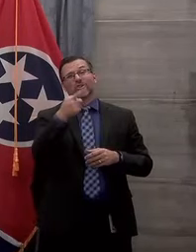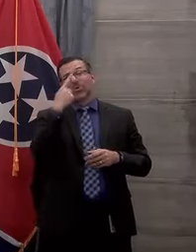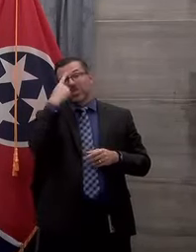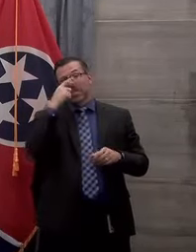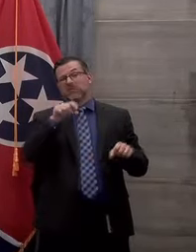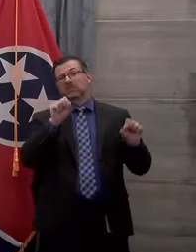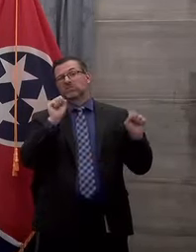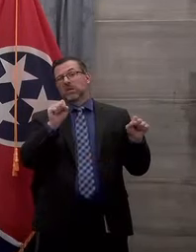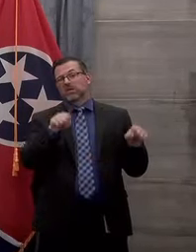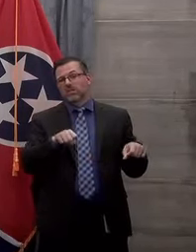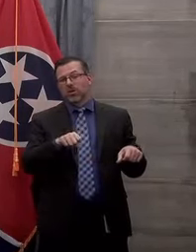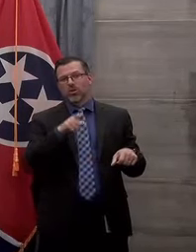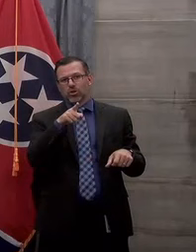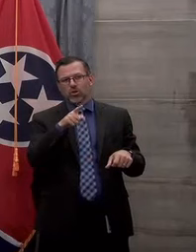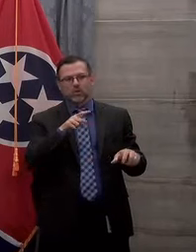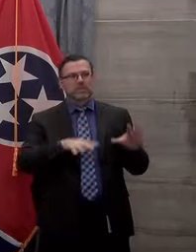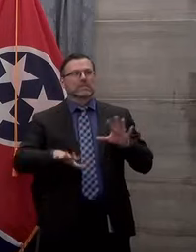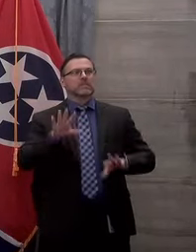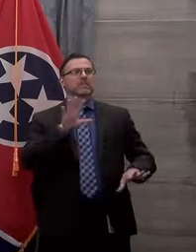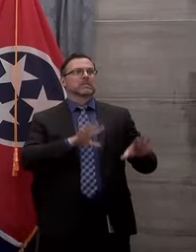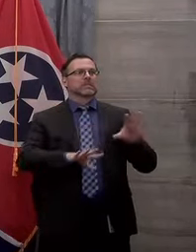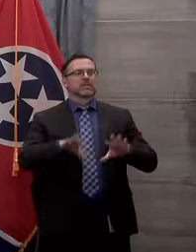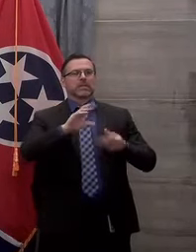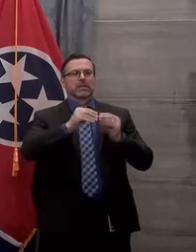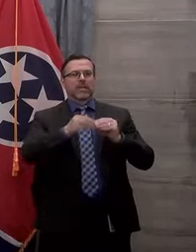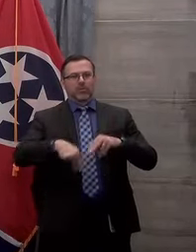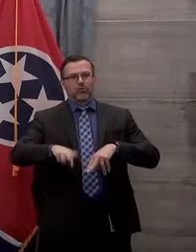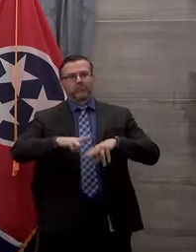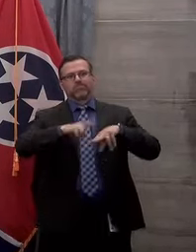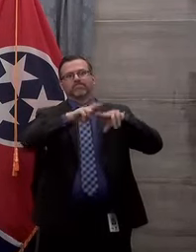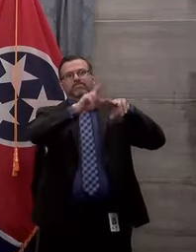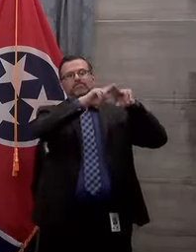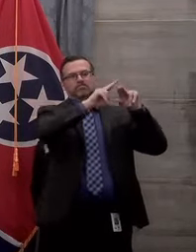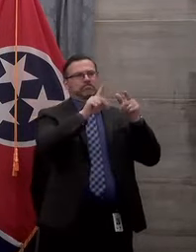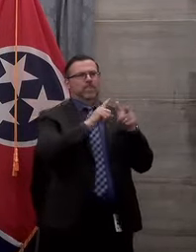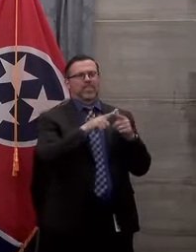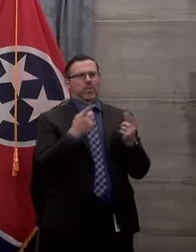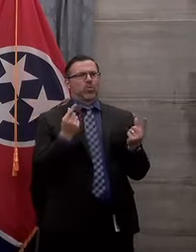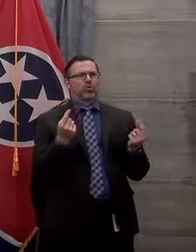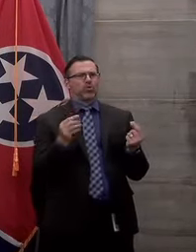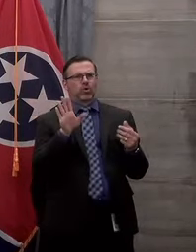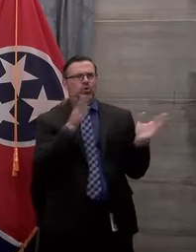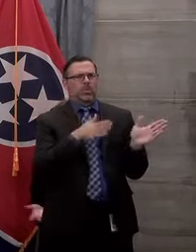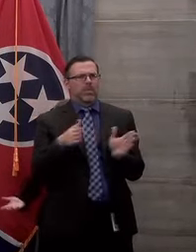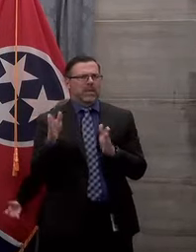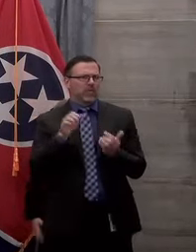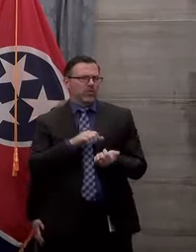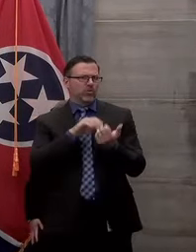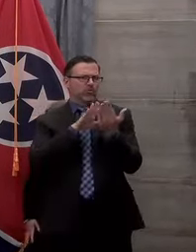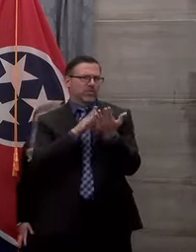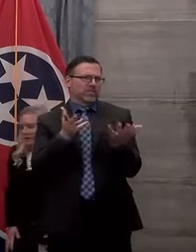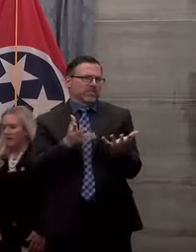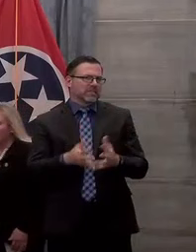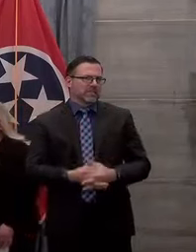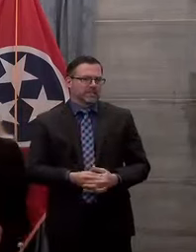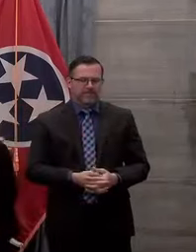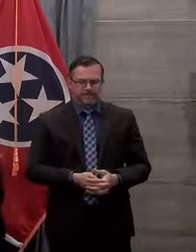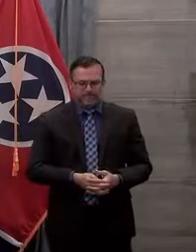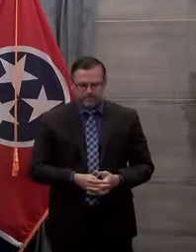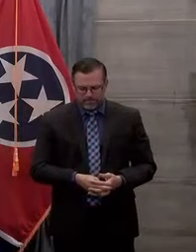perceive that maybe that uptake could get out of control, and then what will we be doing to address that, or to at least prevent that?